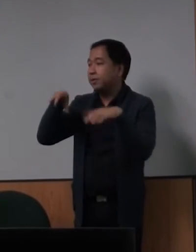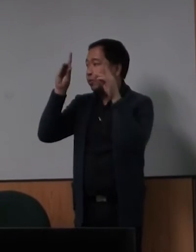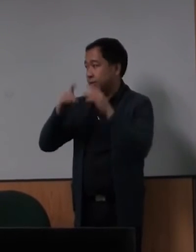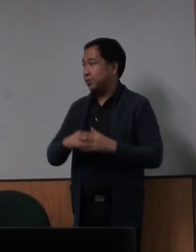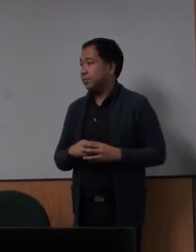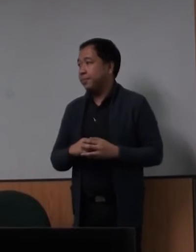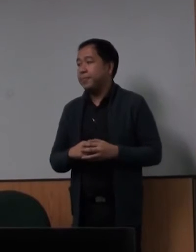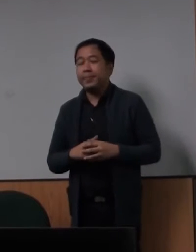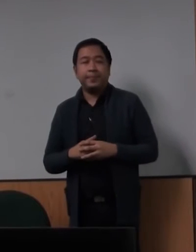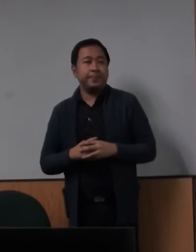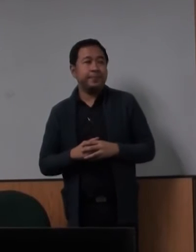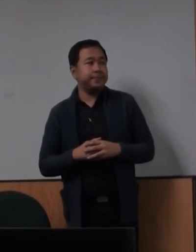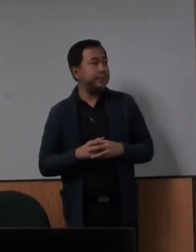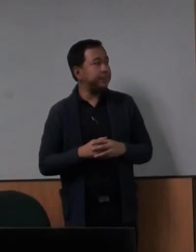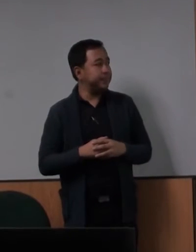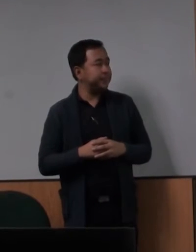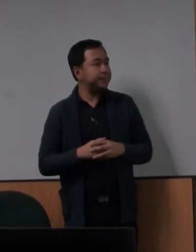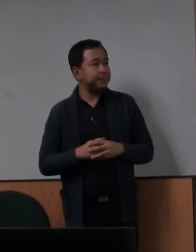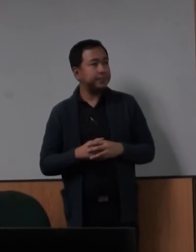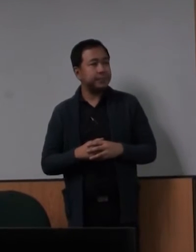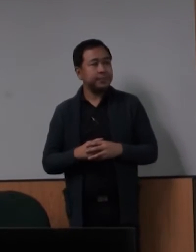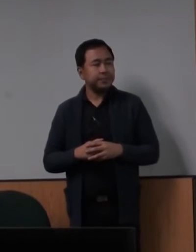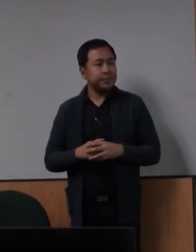education. Okay. So with that,